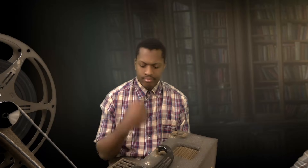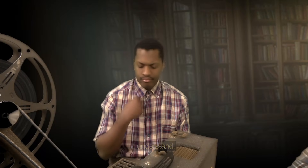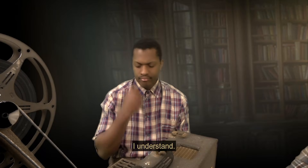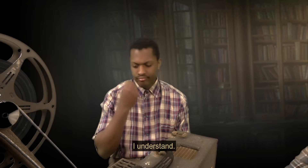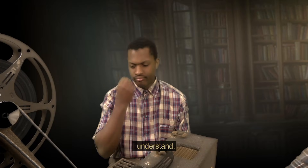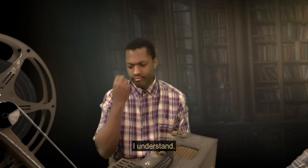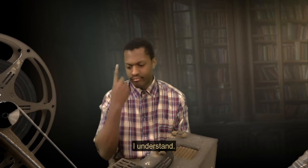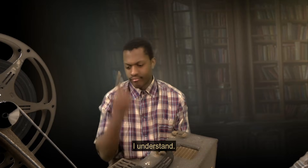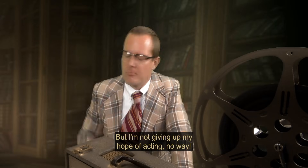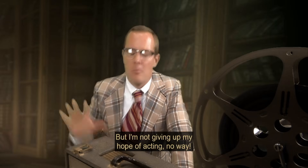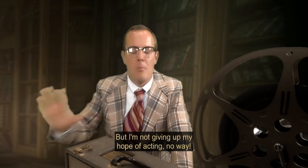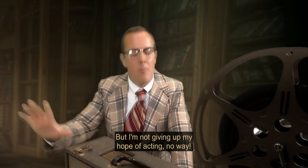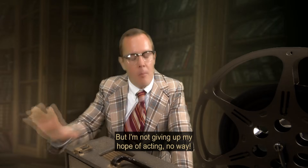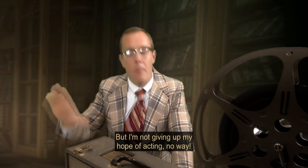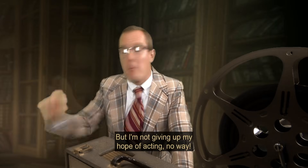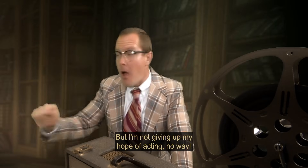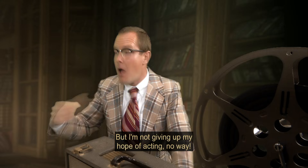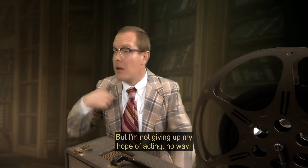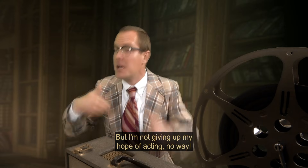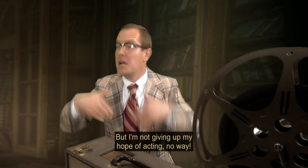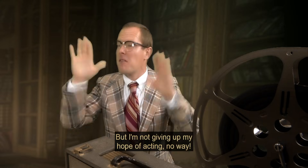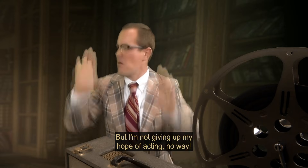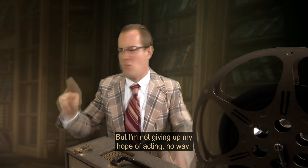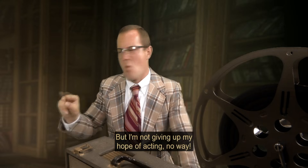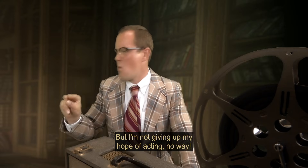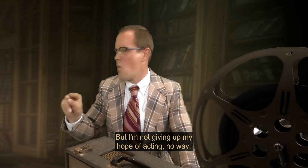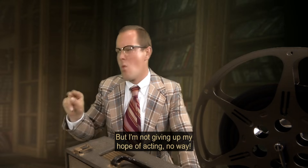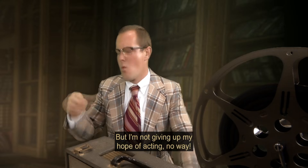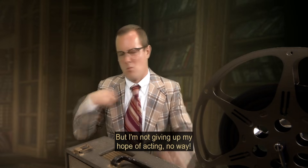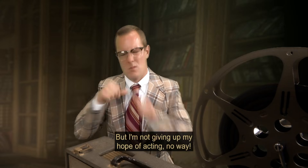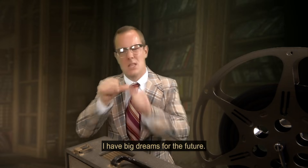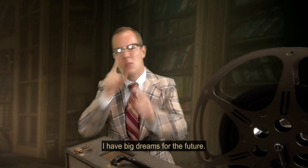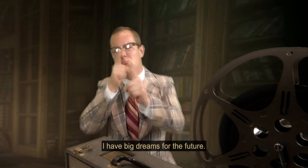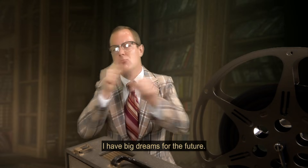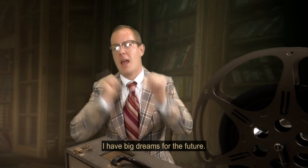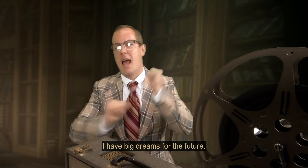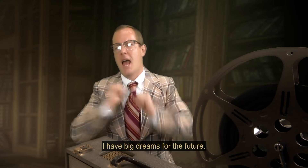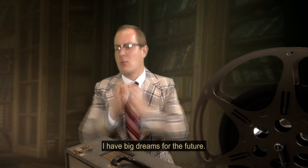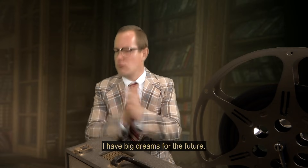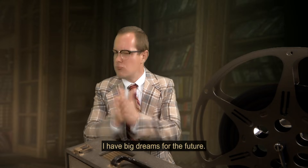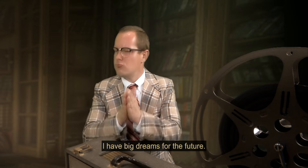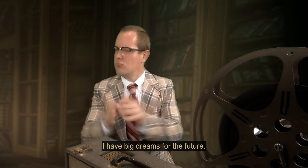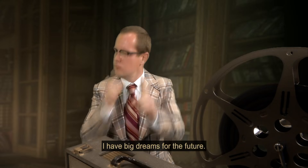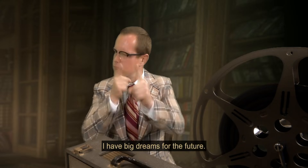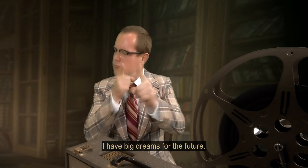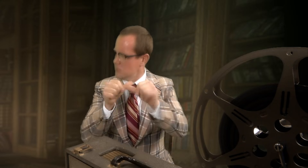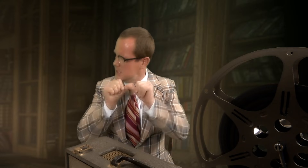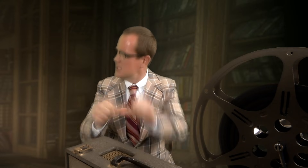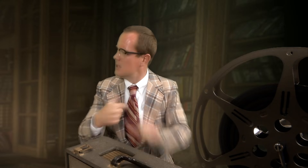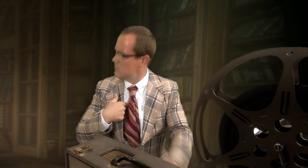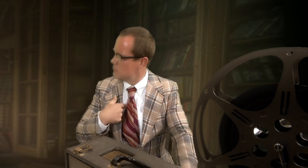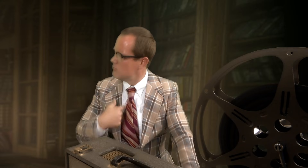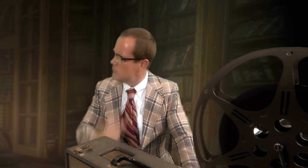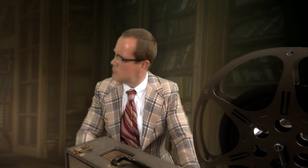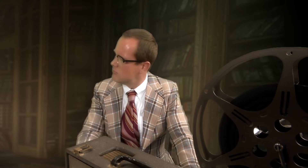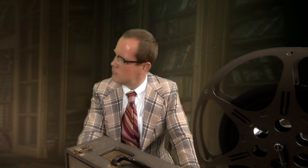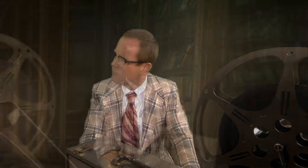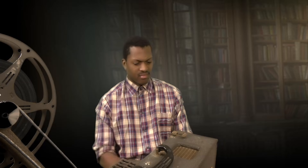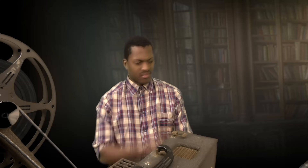I understand. But I'm not giving up my hope of acting, no way. I have big dreams for the future.